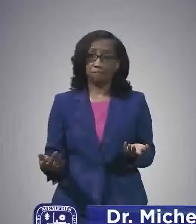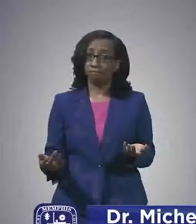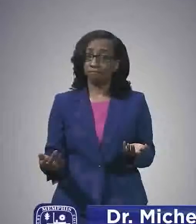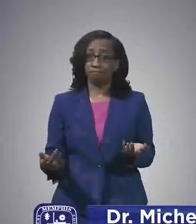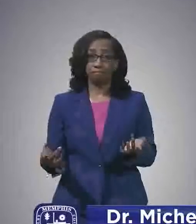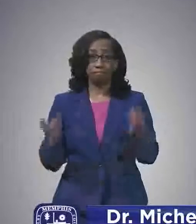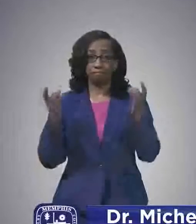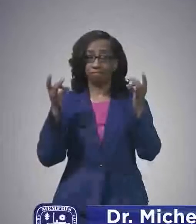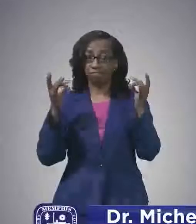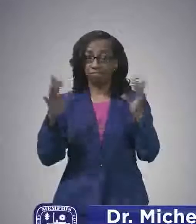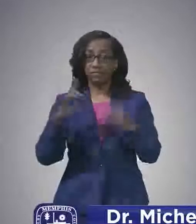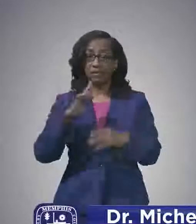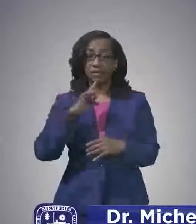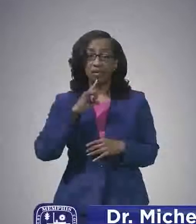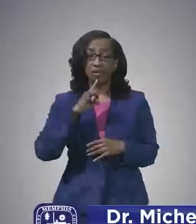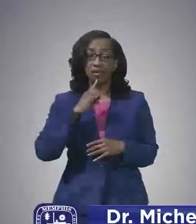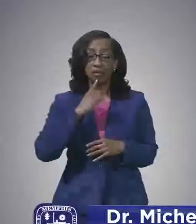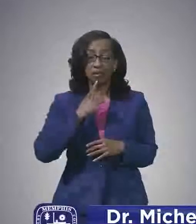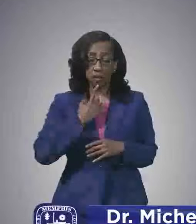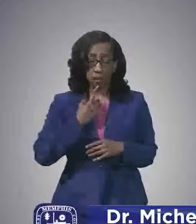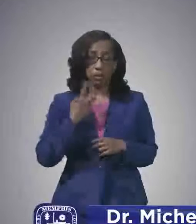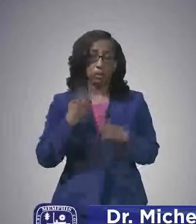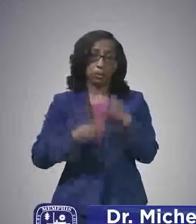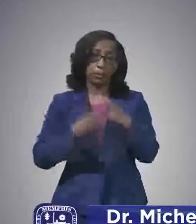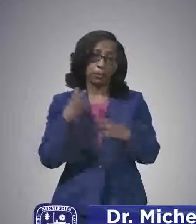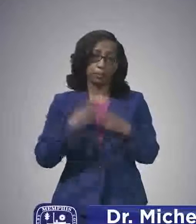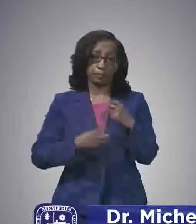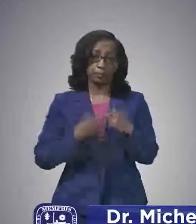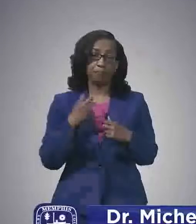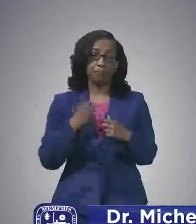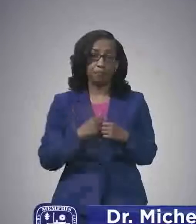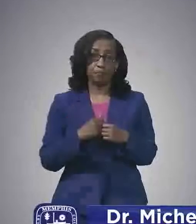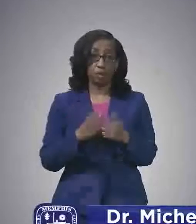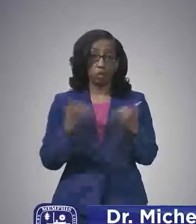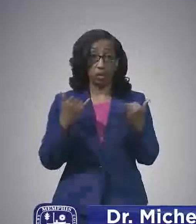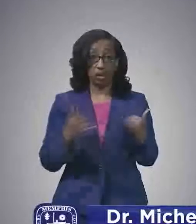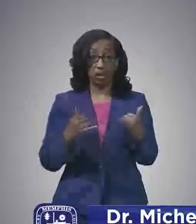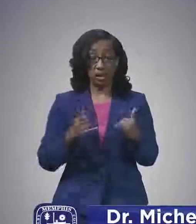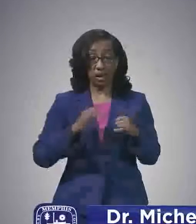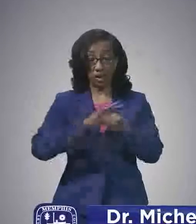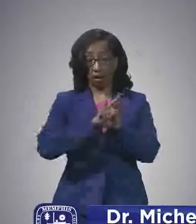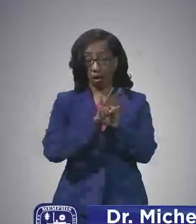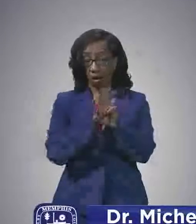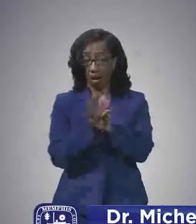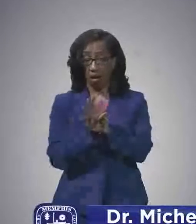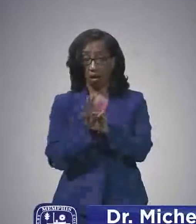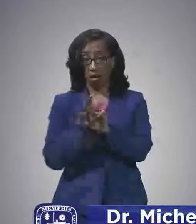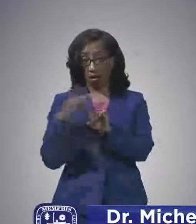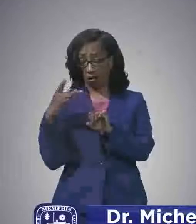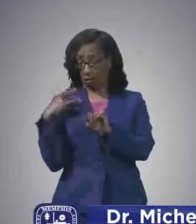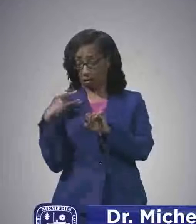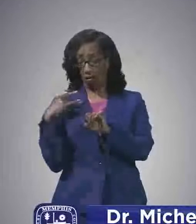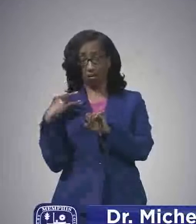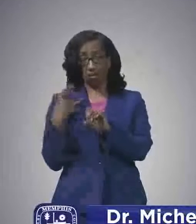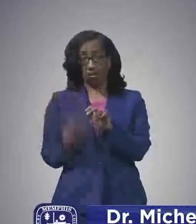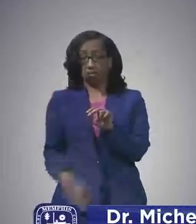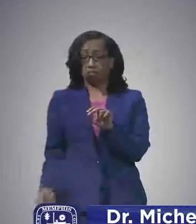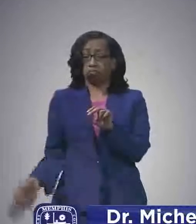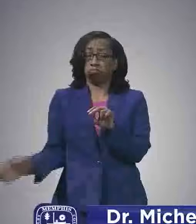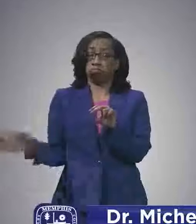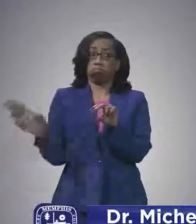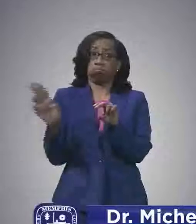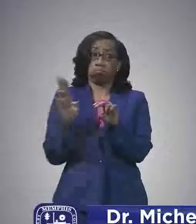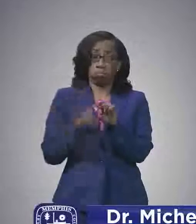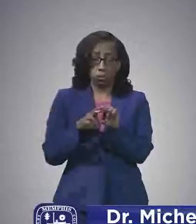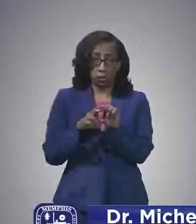a serious problem. We have rising infection rates again, exponentially within